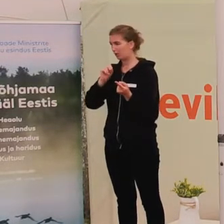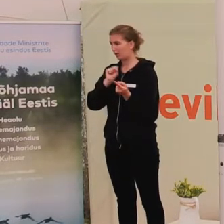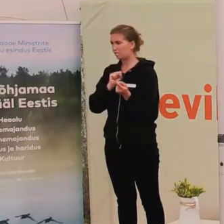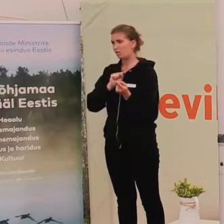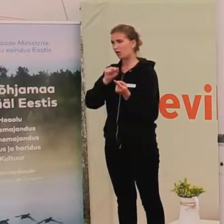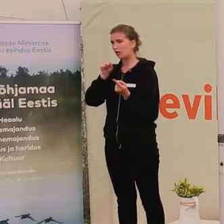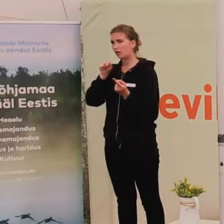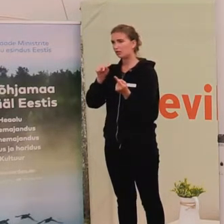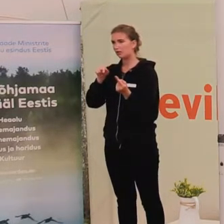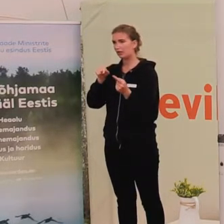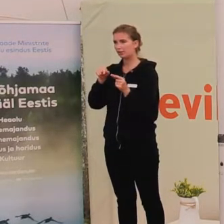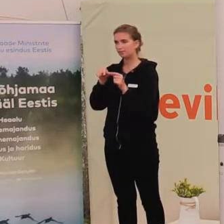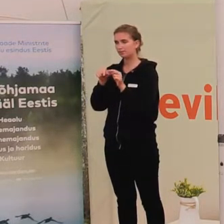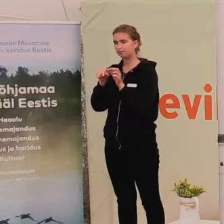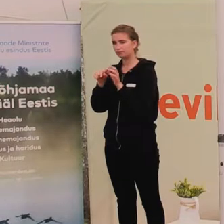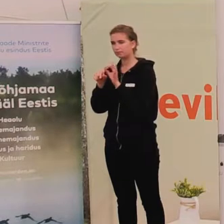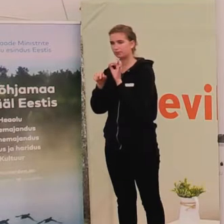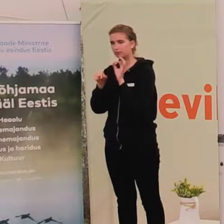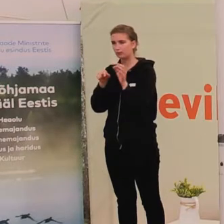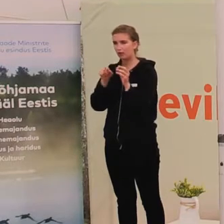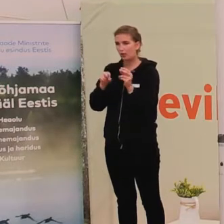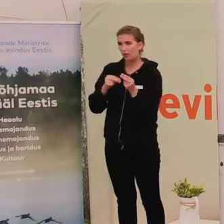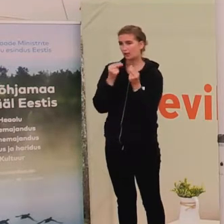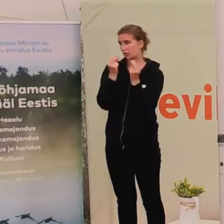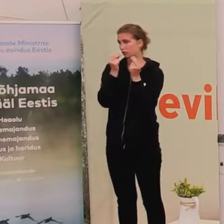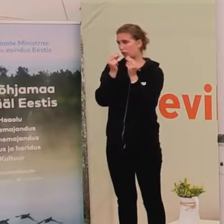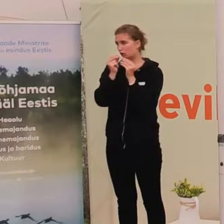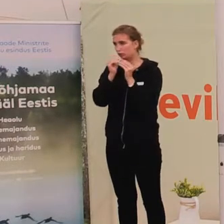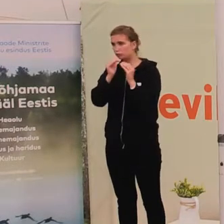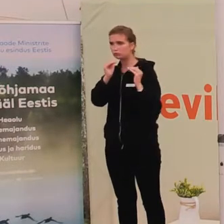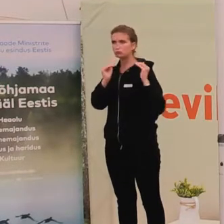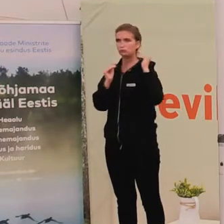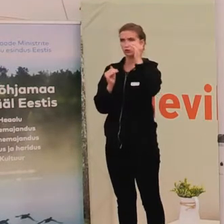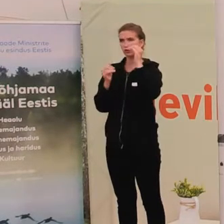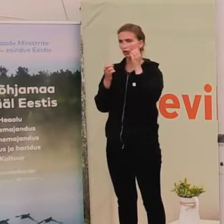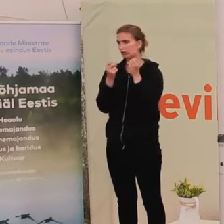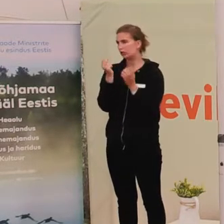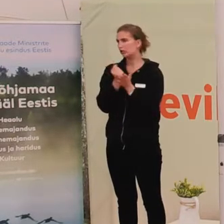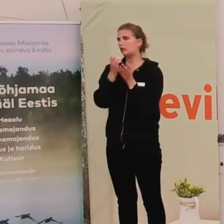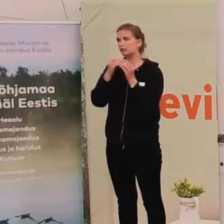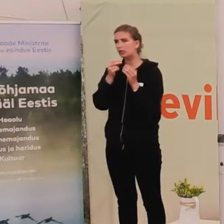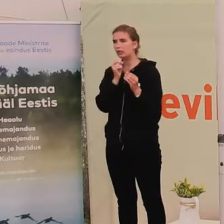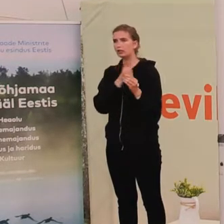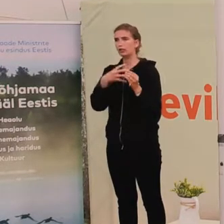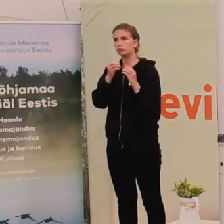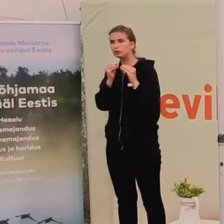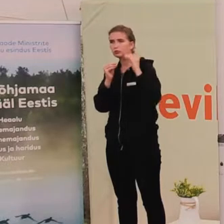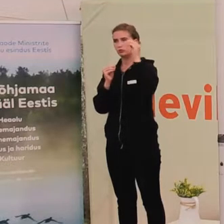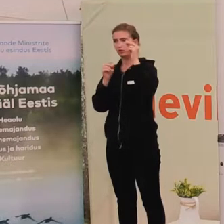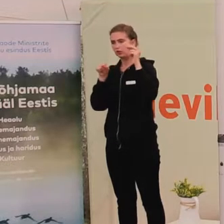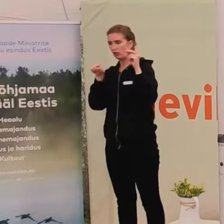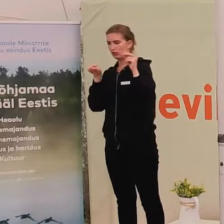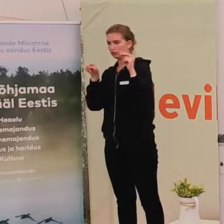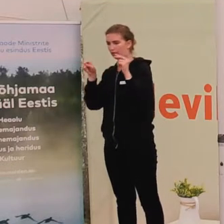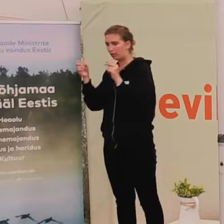break the connection between high social status and high rate and high level of consumption.